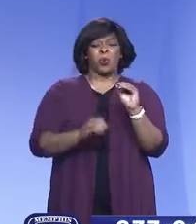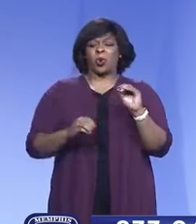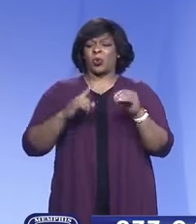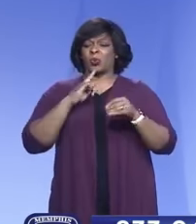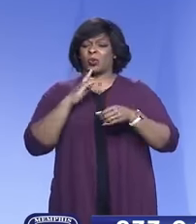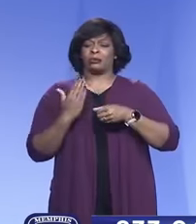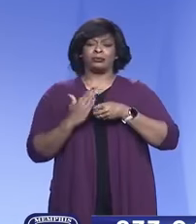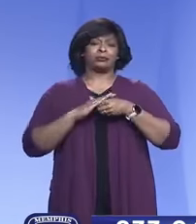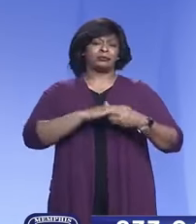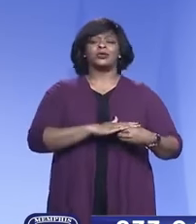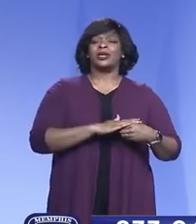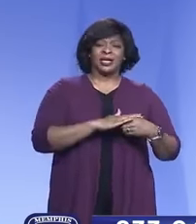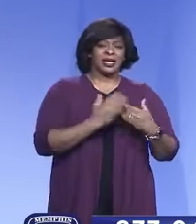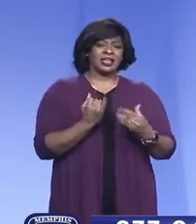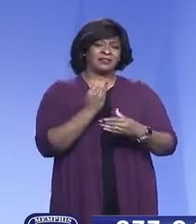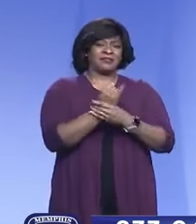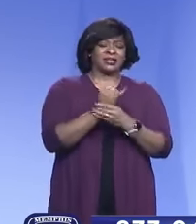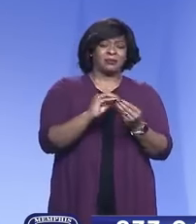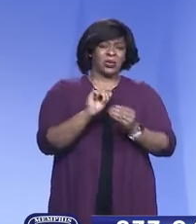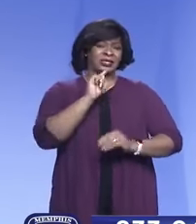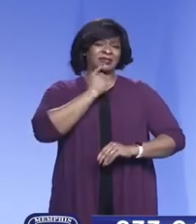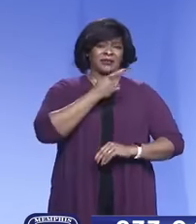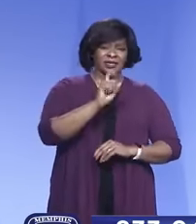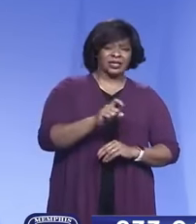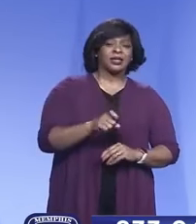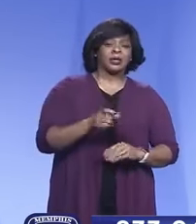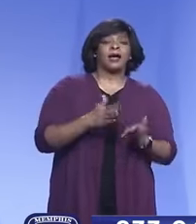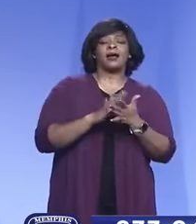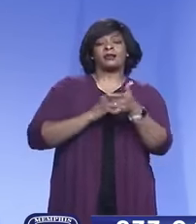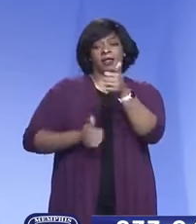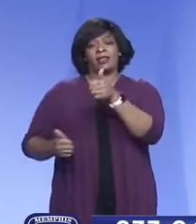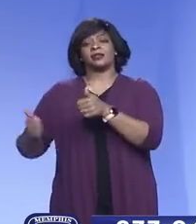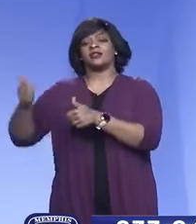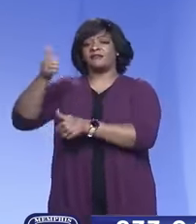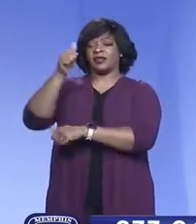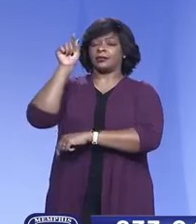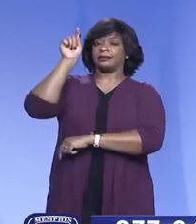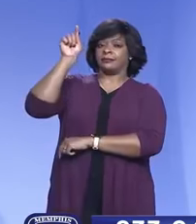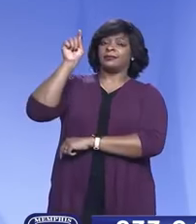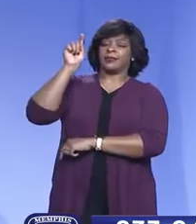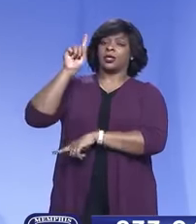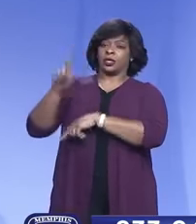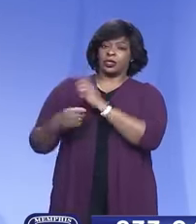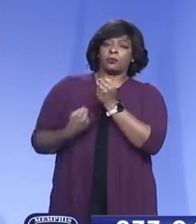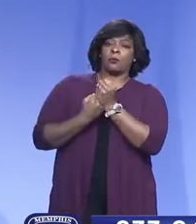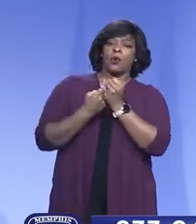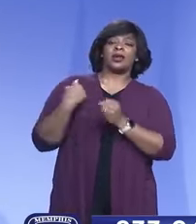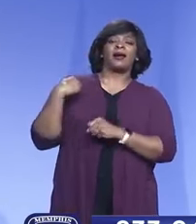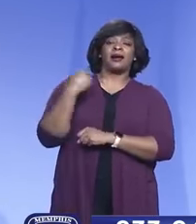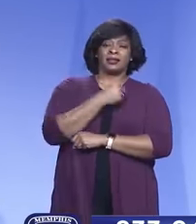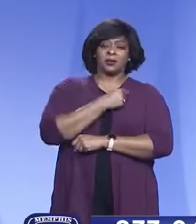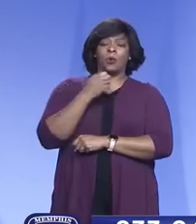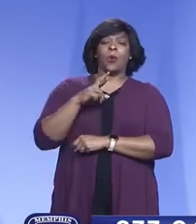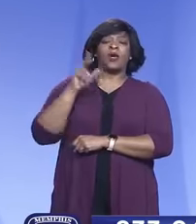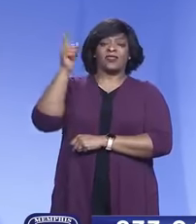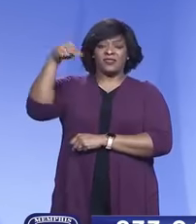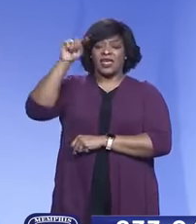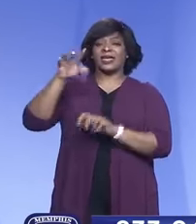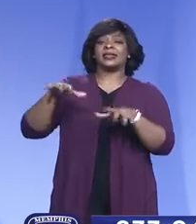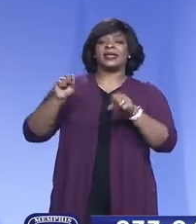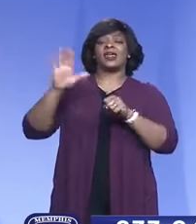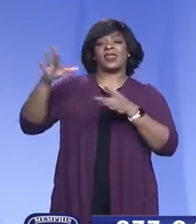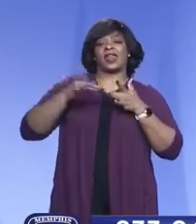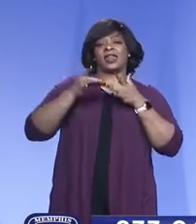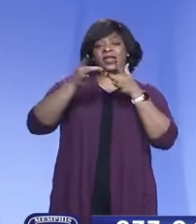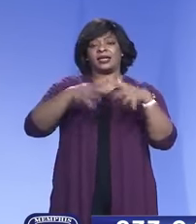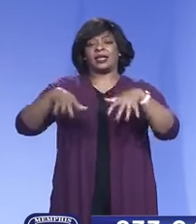interventions needed, then we would also ask that our elected officials support us in that, or that they take the lead